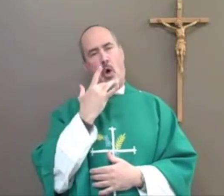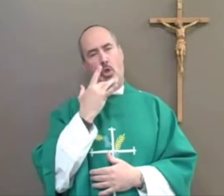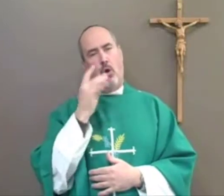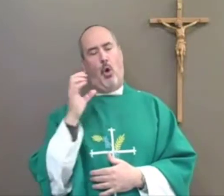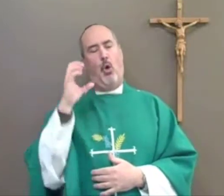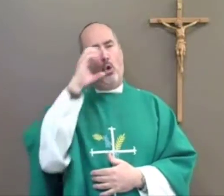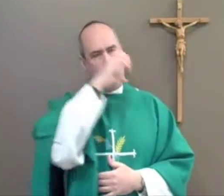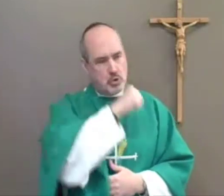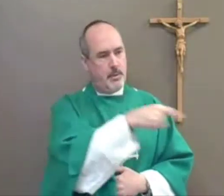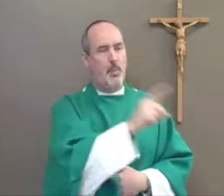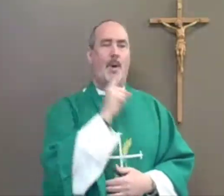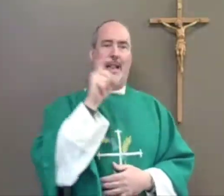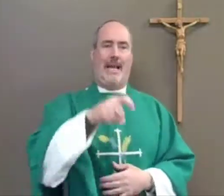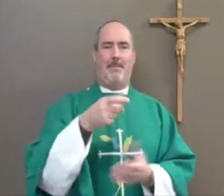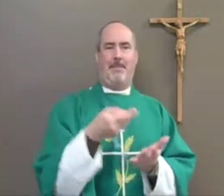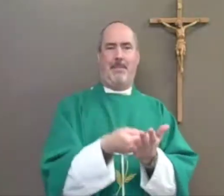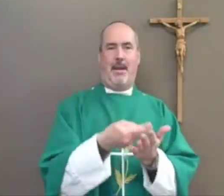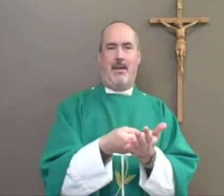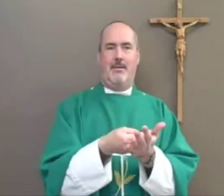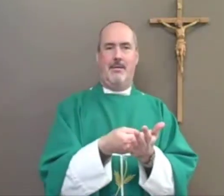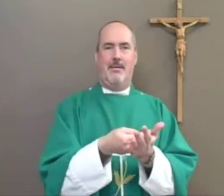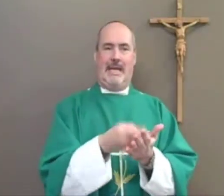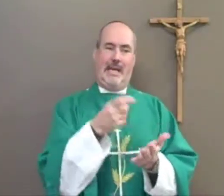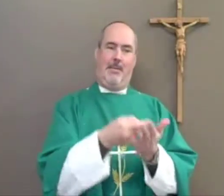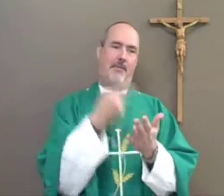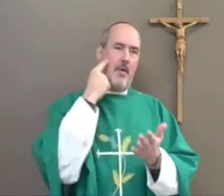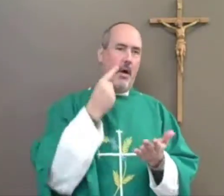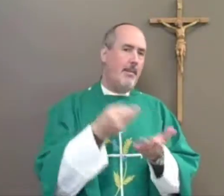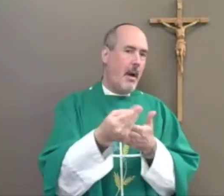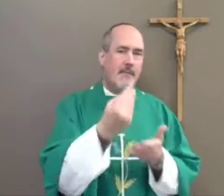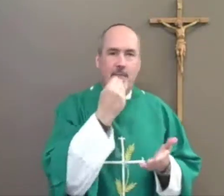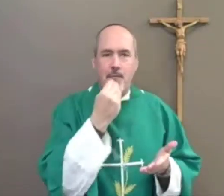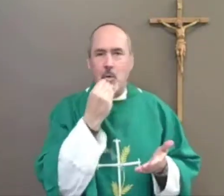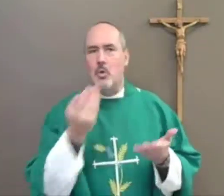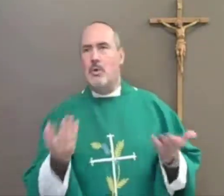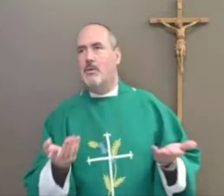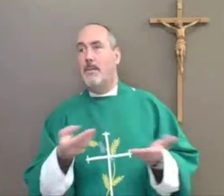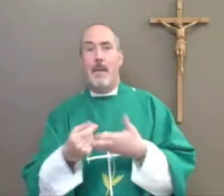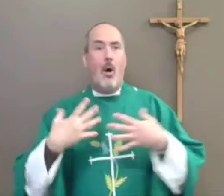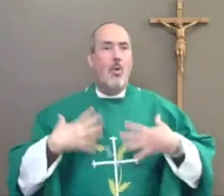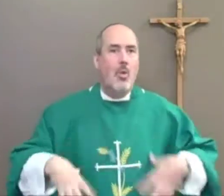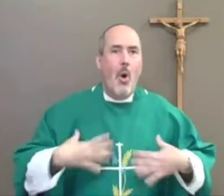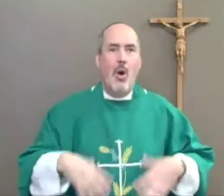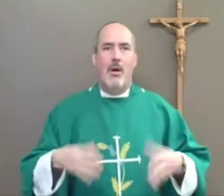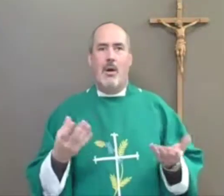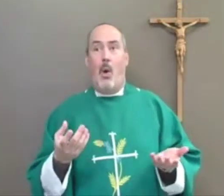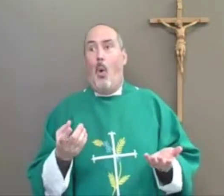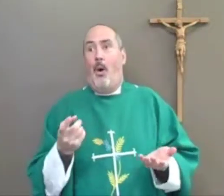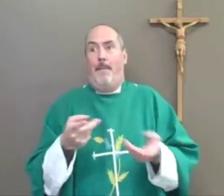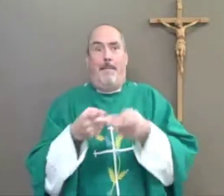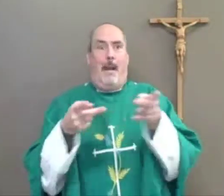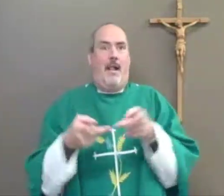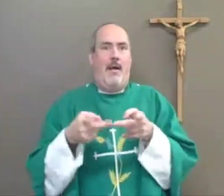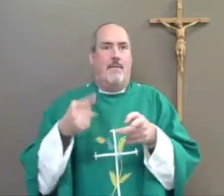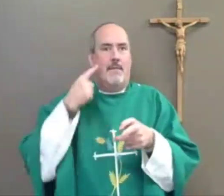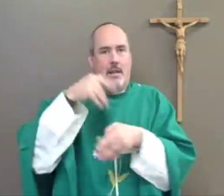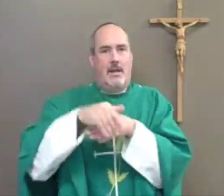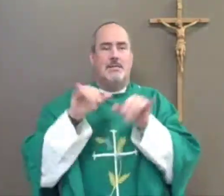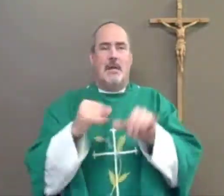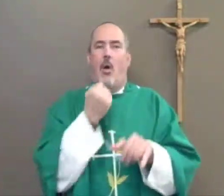And I do that because I prefer not to assume the worst. I like to assume that they need the money for food or